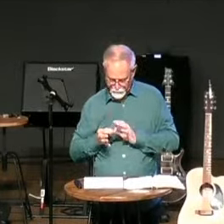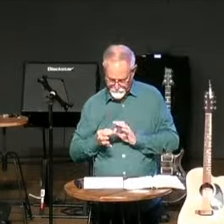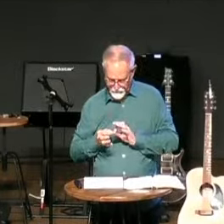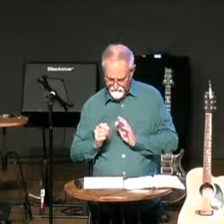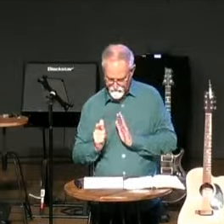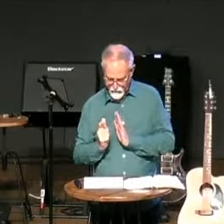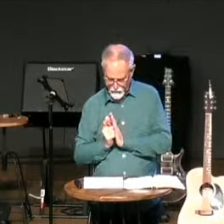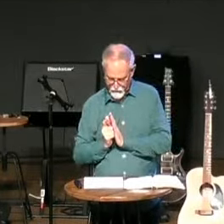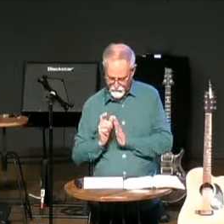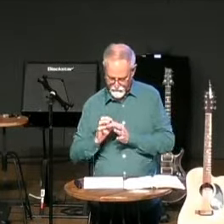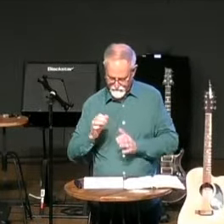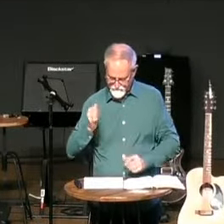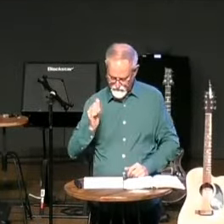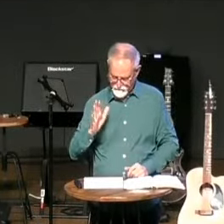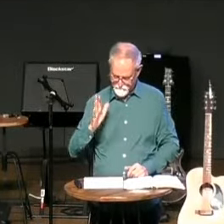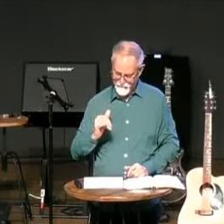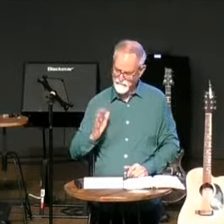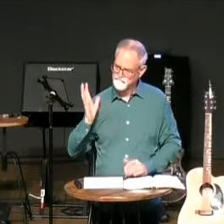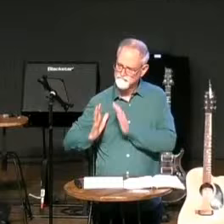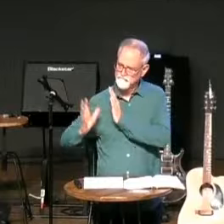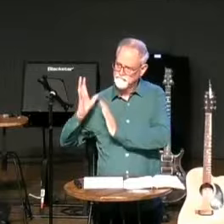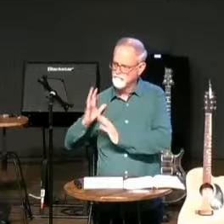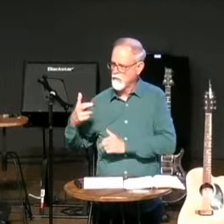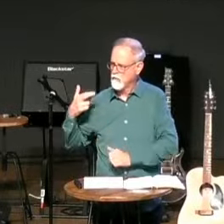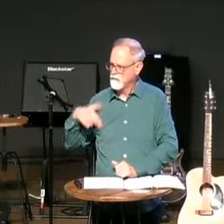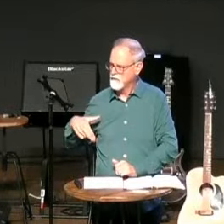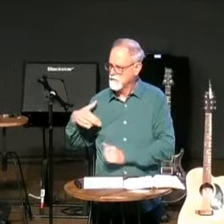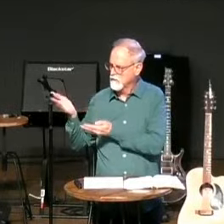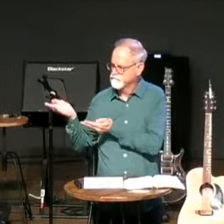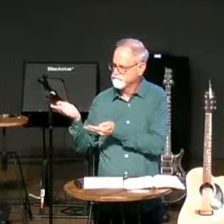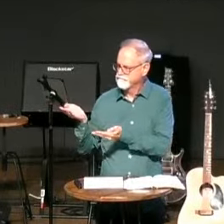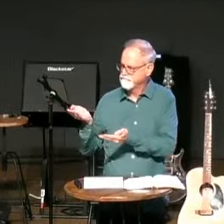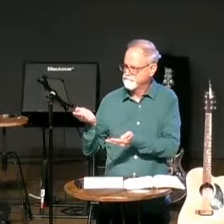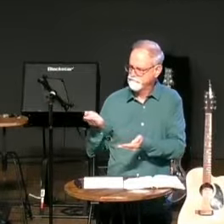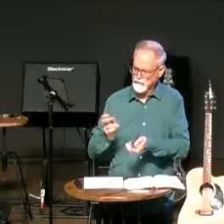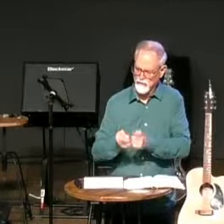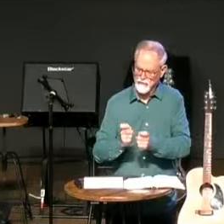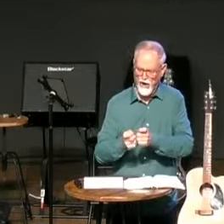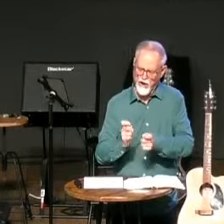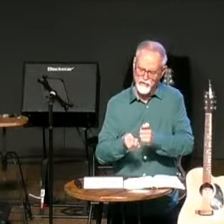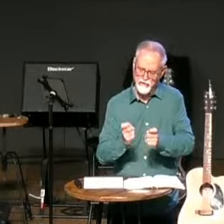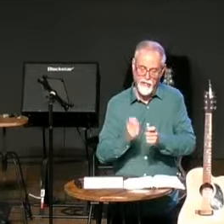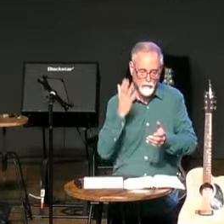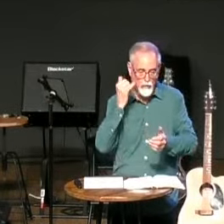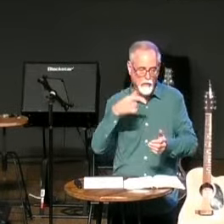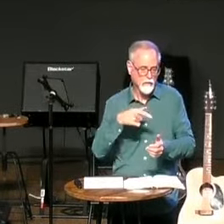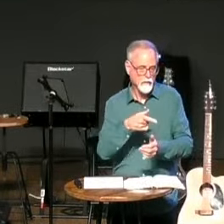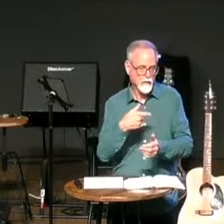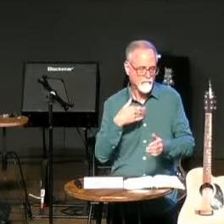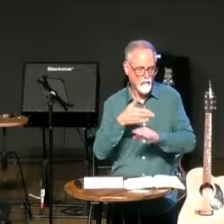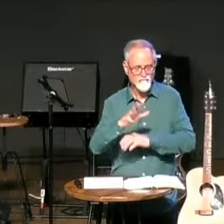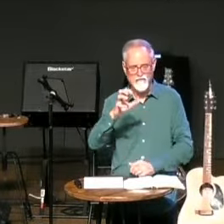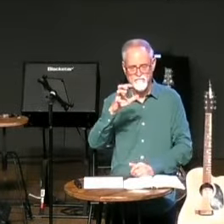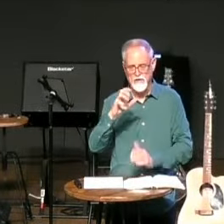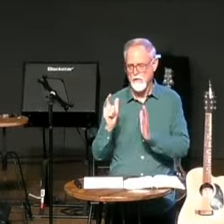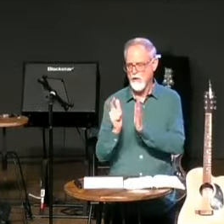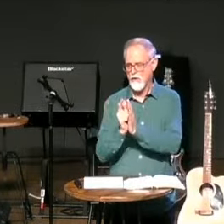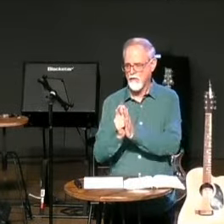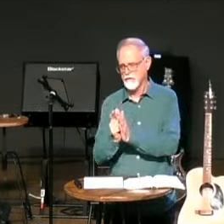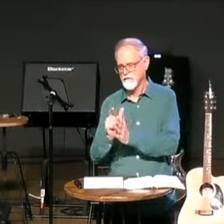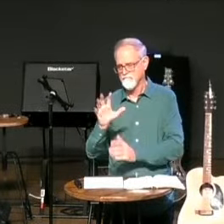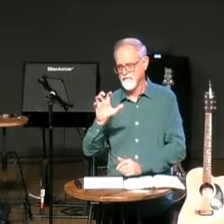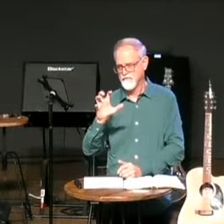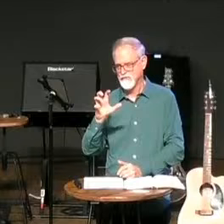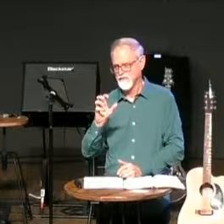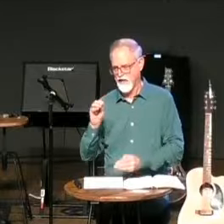the laws and in human traditions. But again, it was their own religious interpretation of the law that God